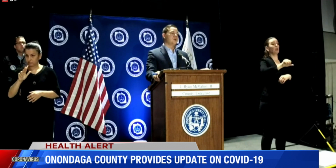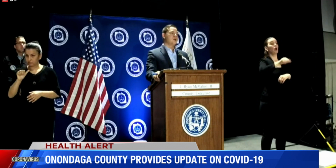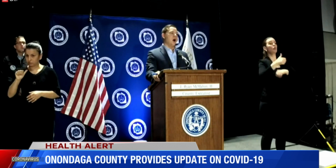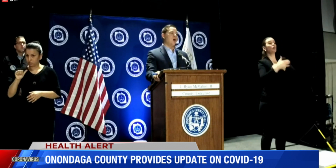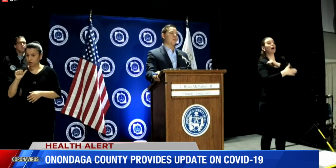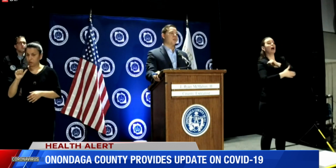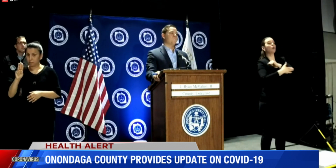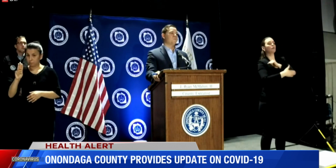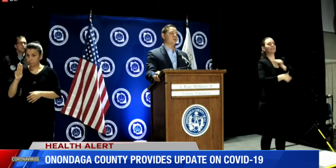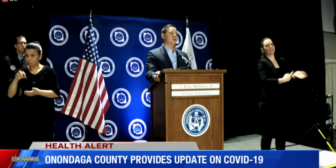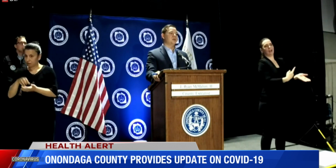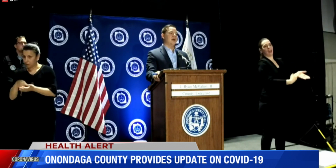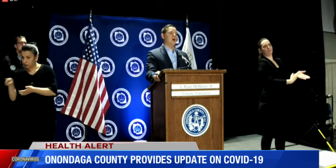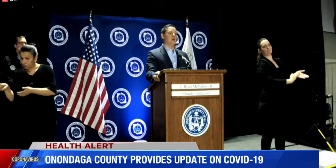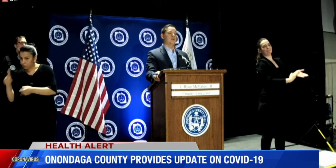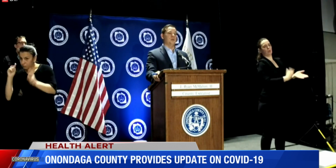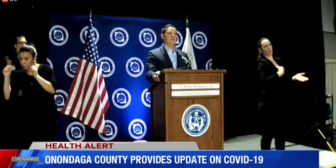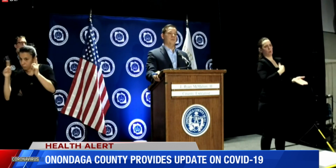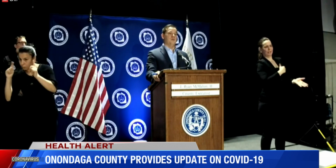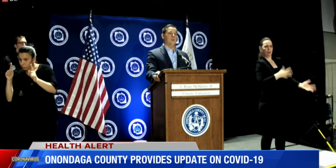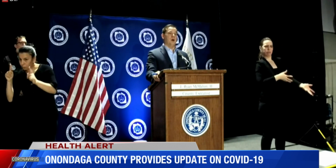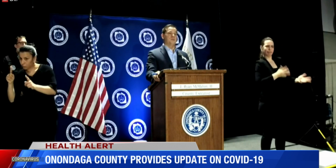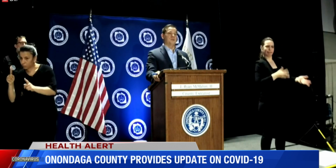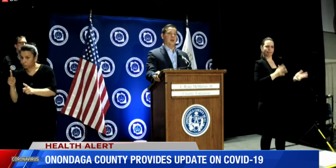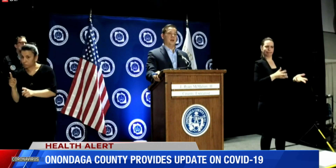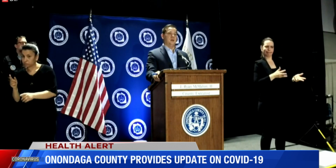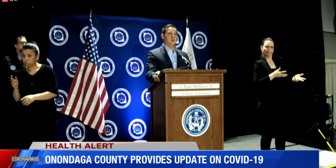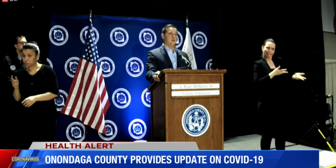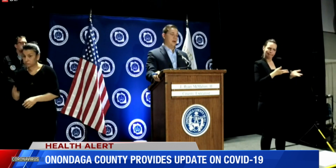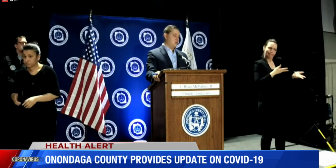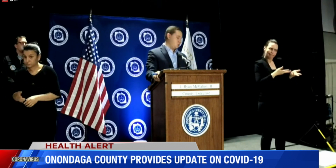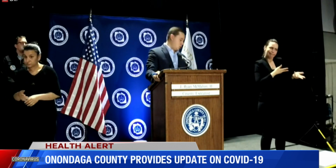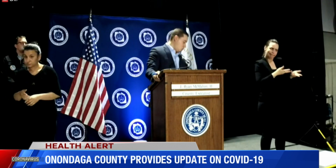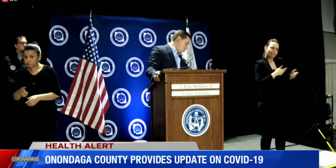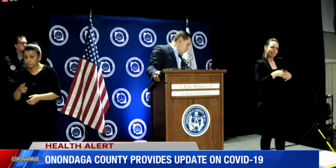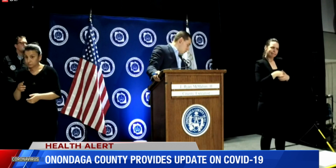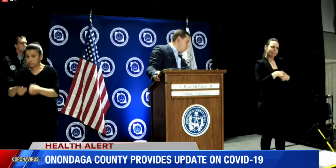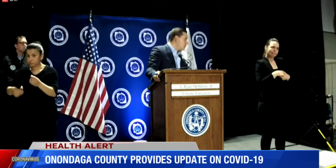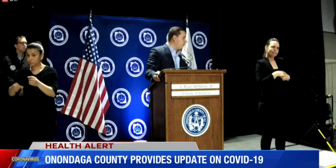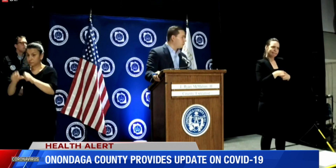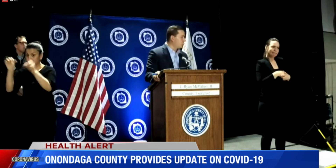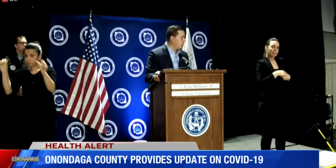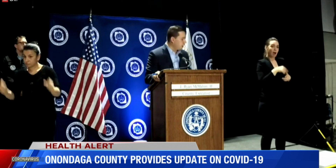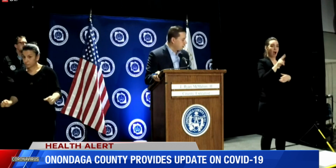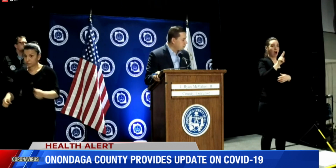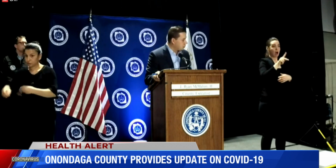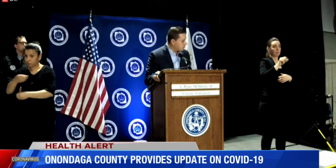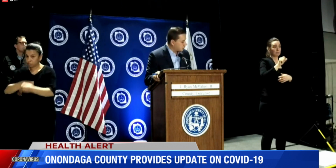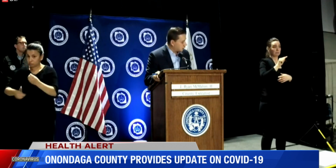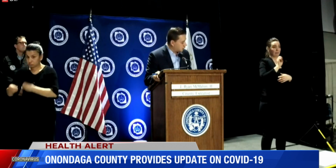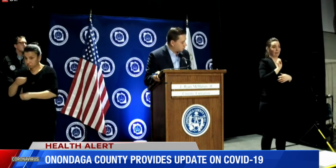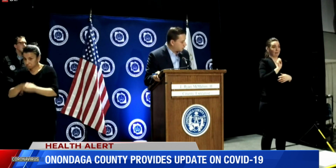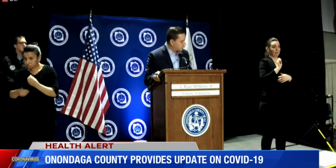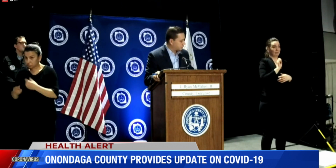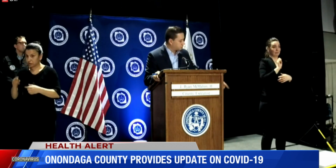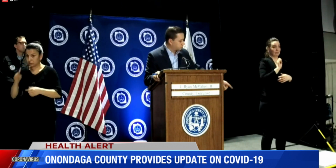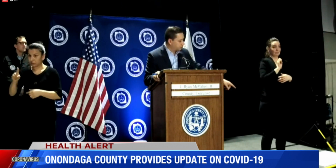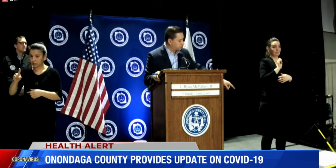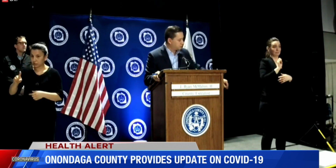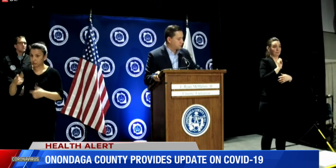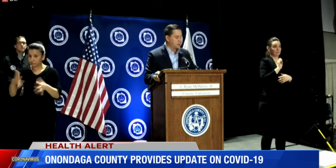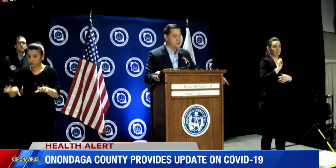us. The algorithm from Upstate that I showed yesterday,